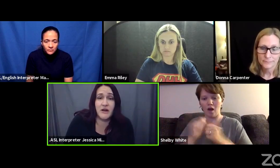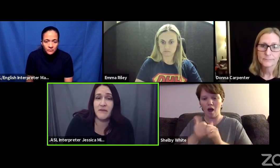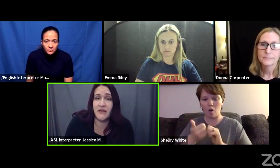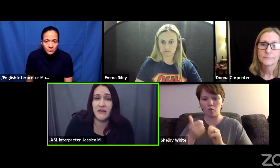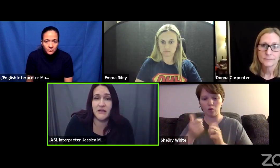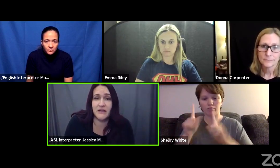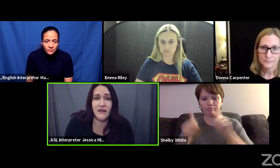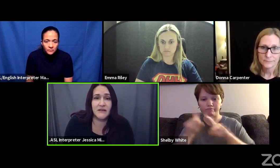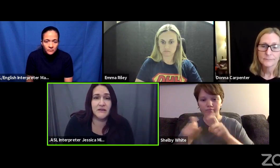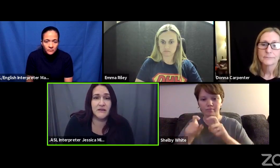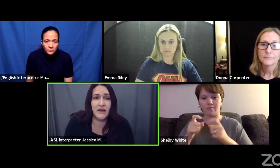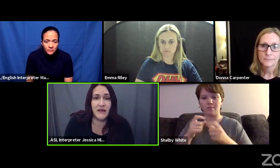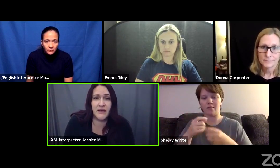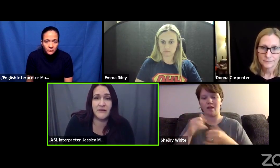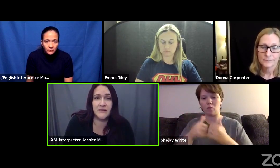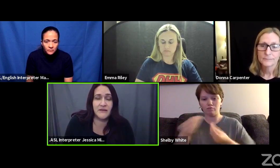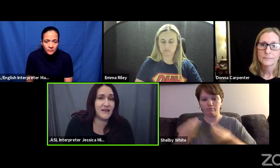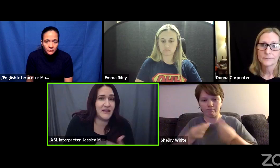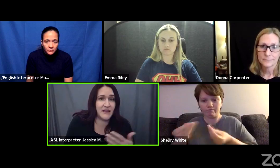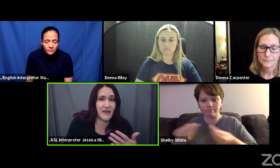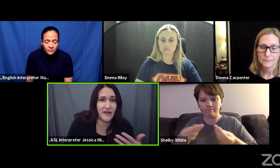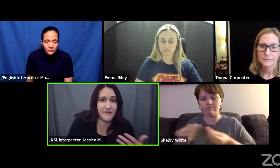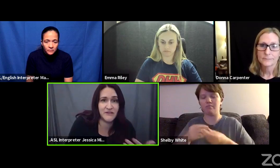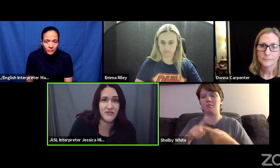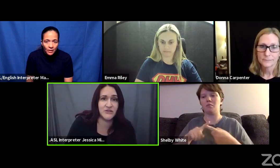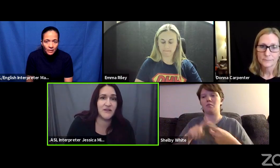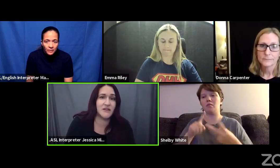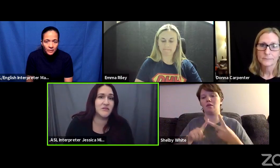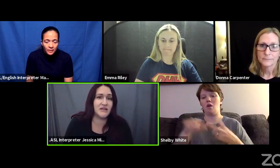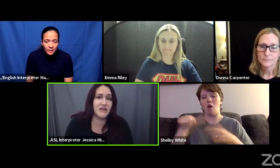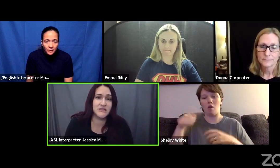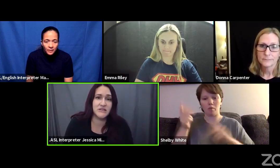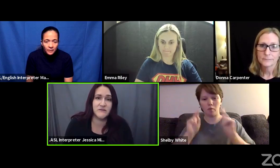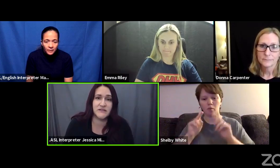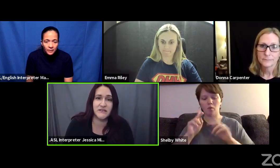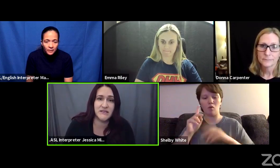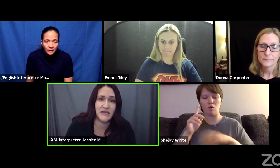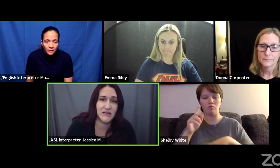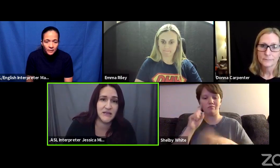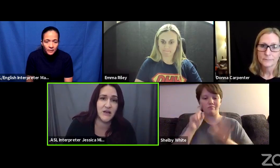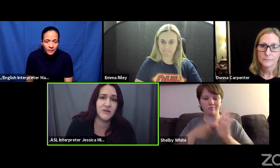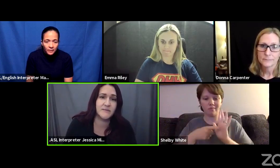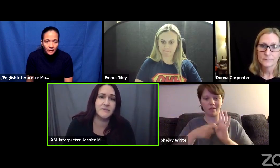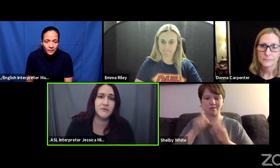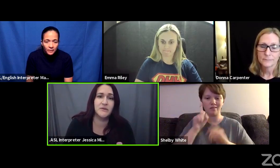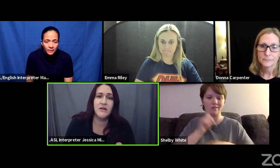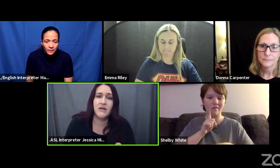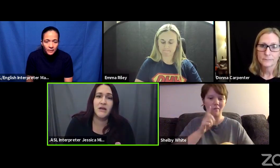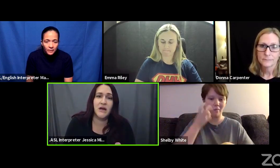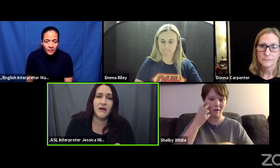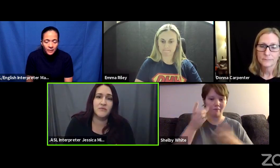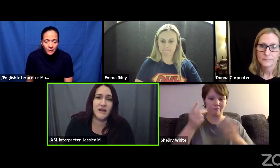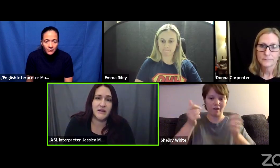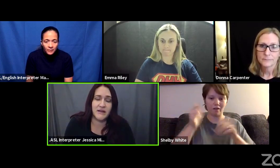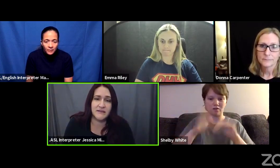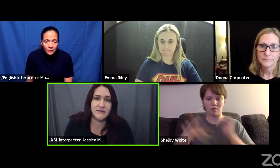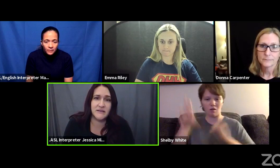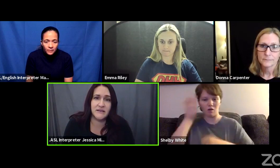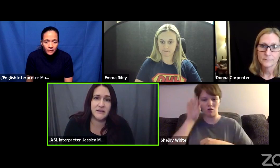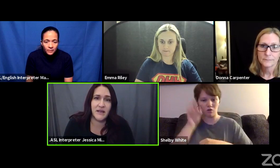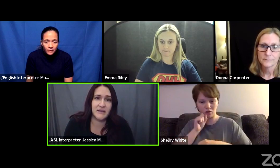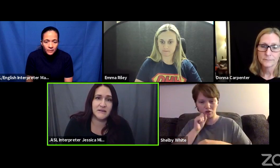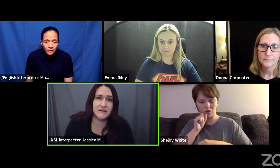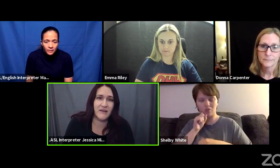interpreters are automatic. Like I have to make sure that communication is facilitated and that other people